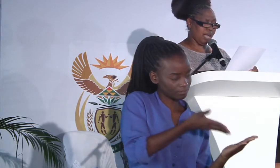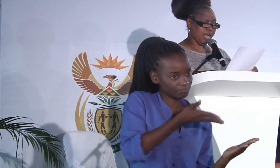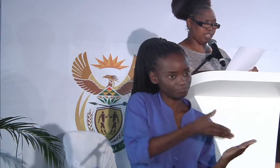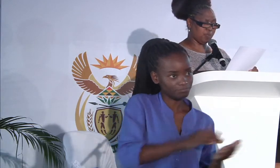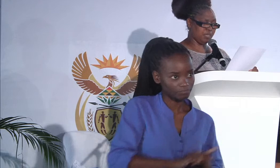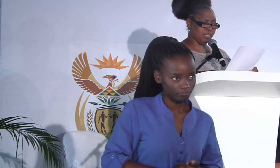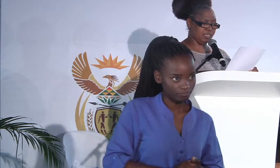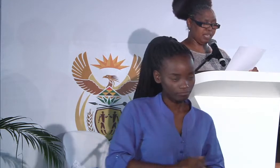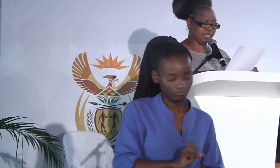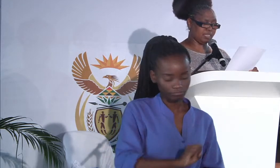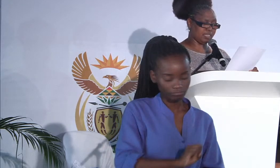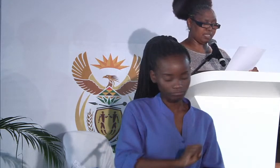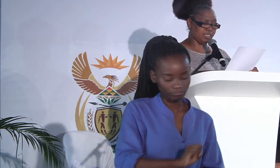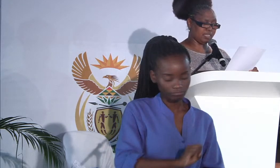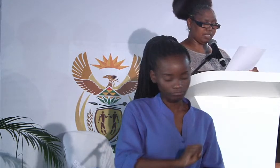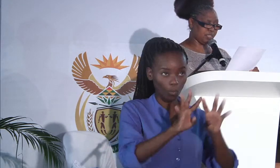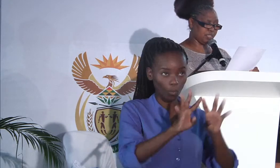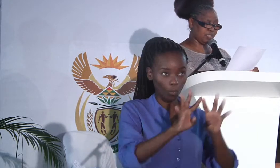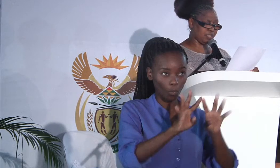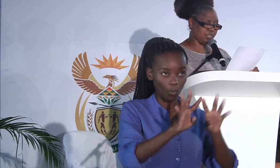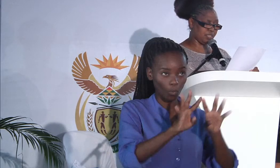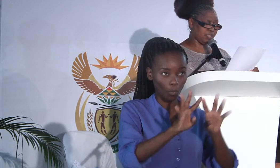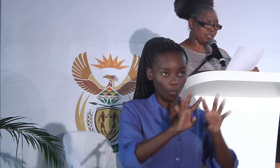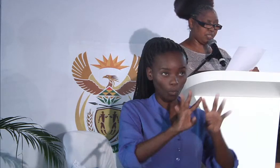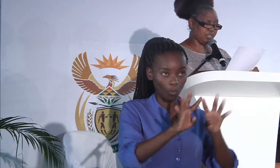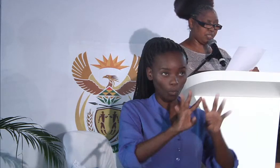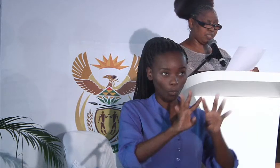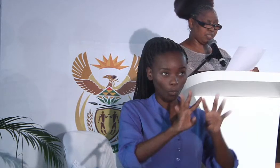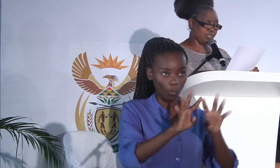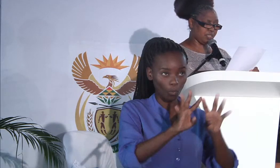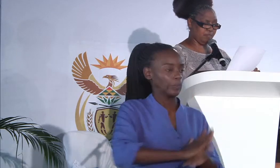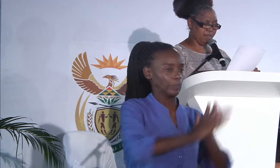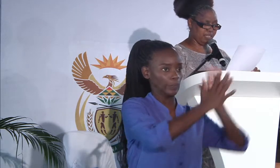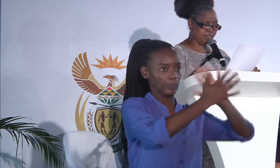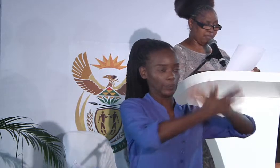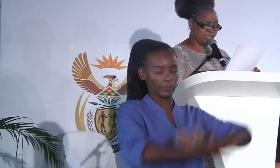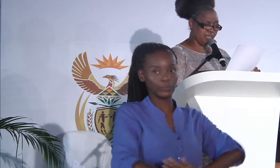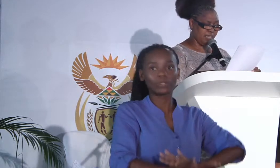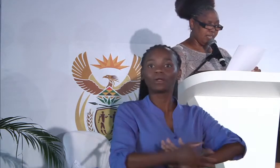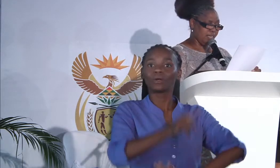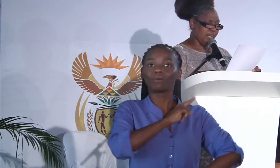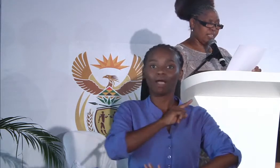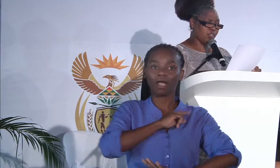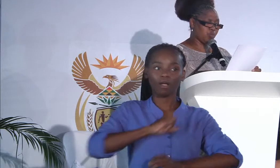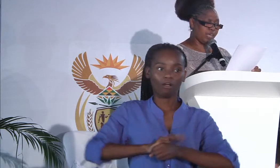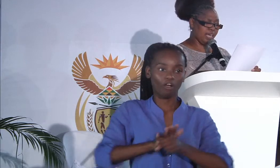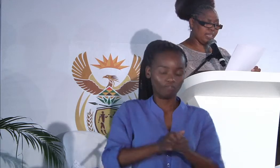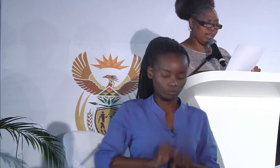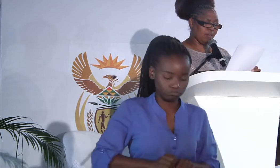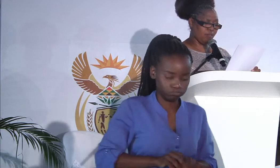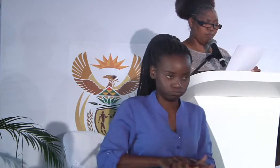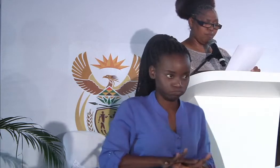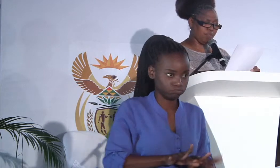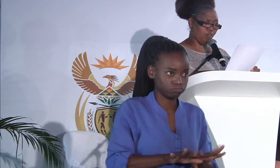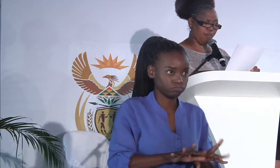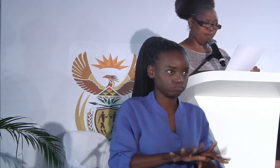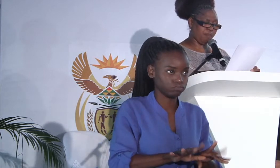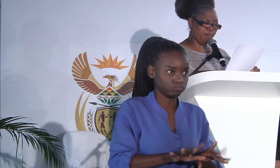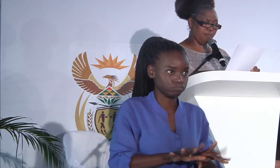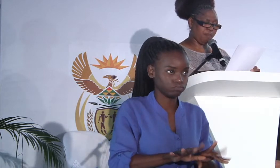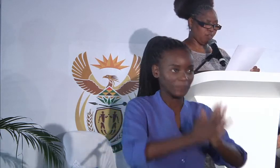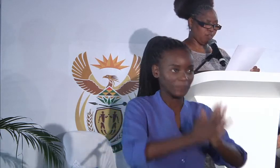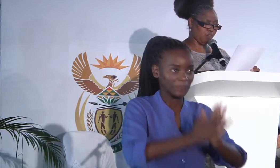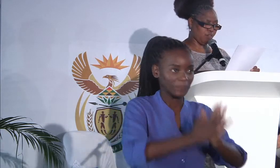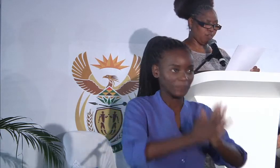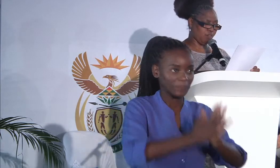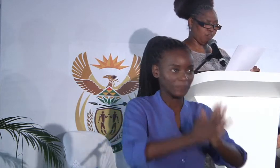are experiencing extreme disruptions amidst the COVID-19 pandemic, and together with the compound effect